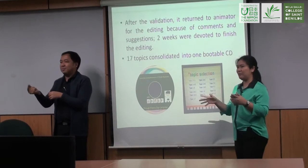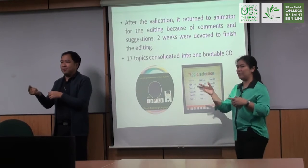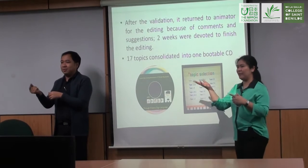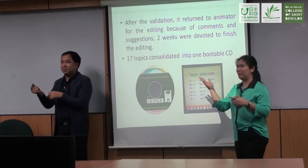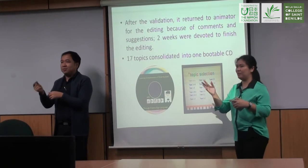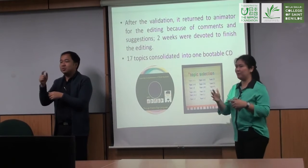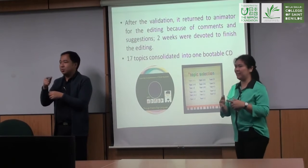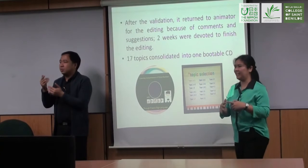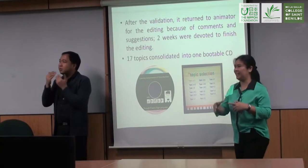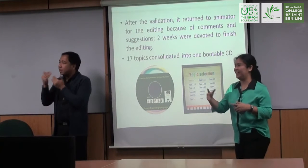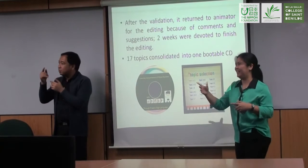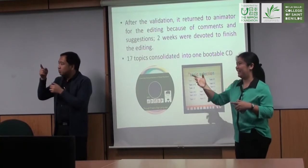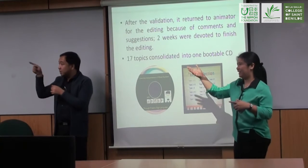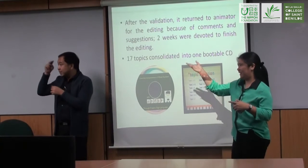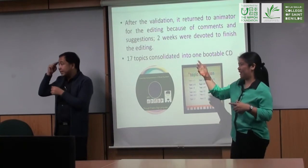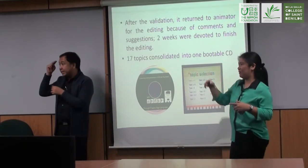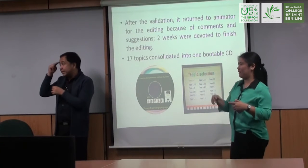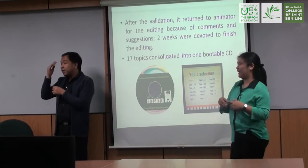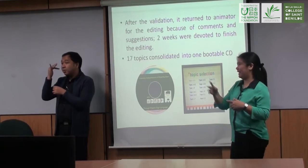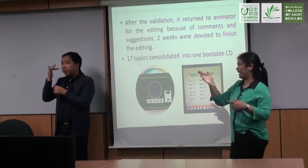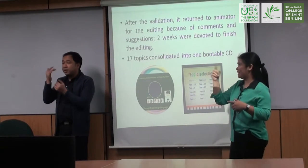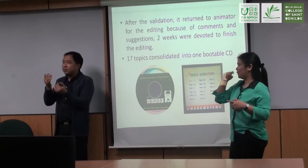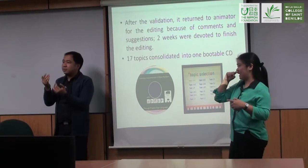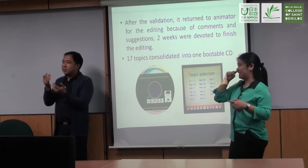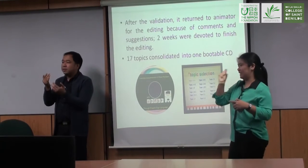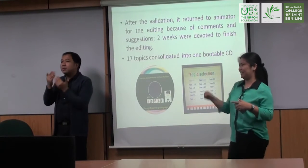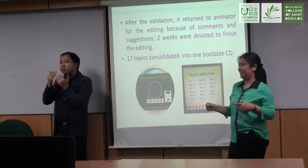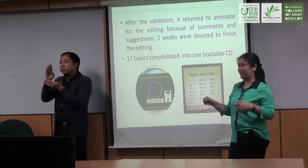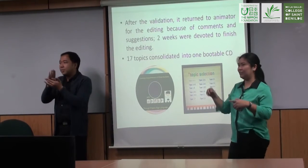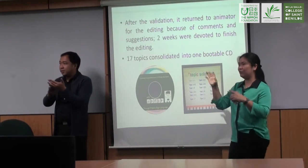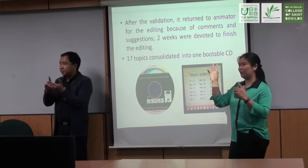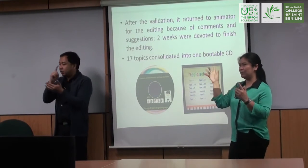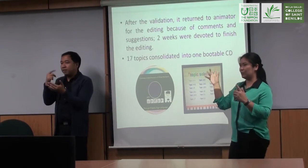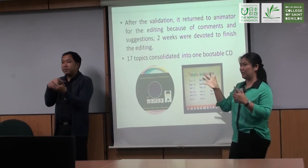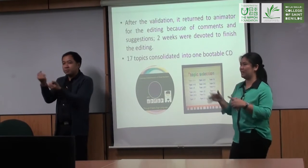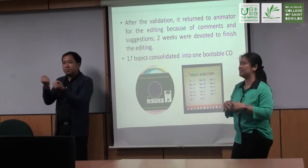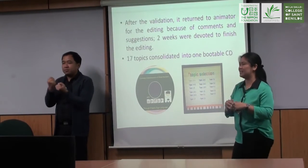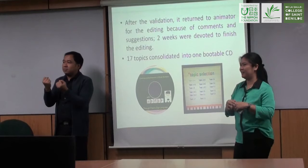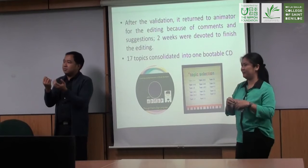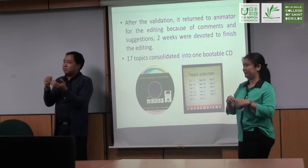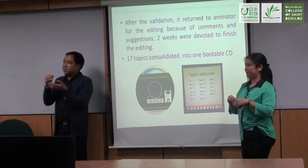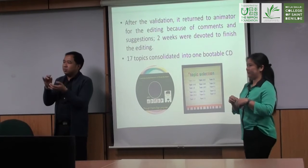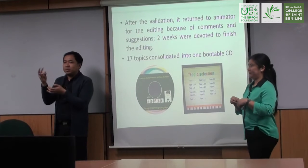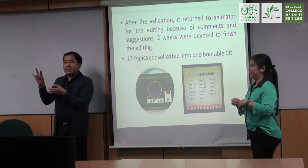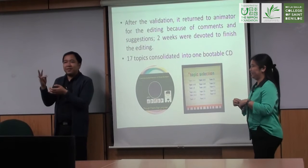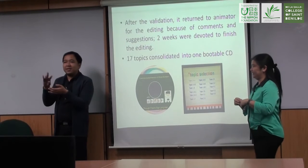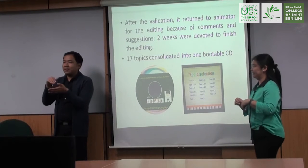so thankful lang with Ma'am Nikki, kay Sir Benji, and those students.